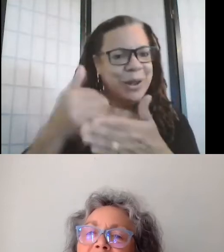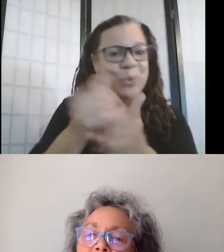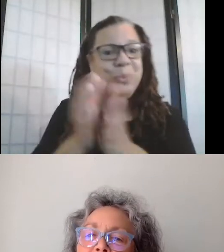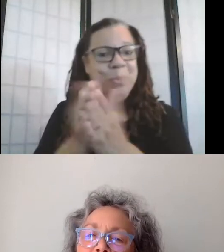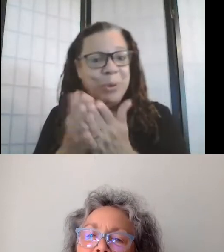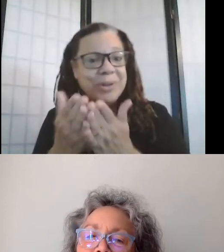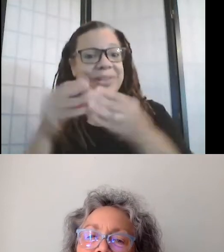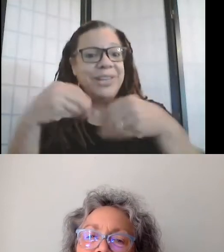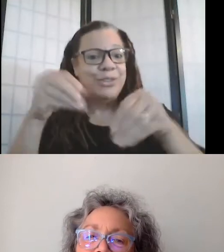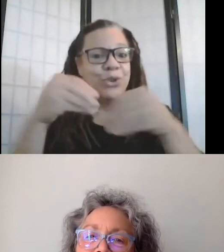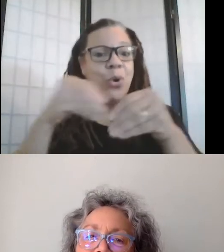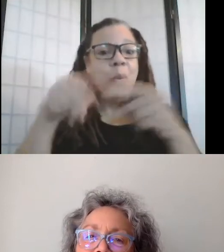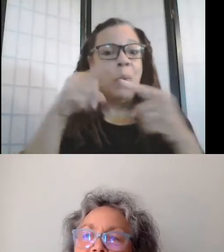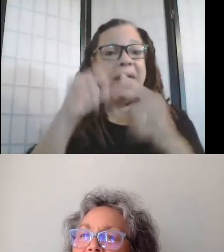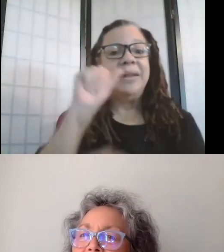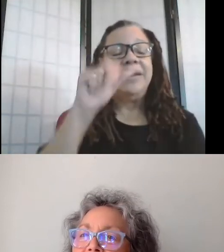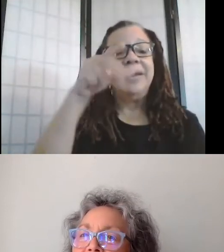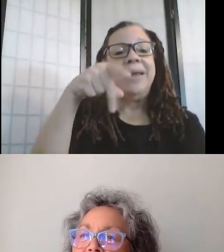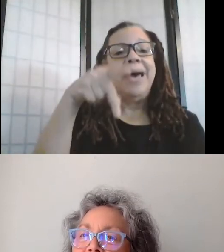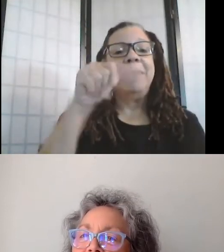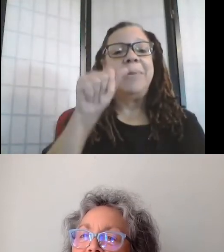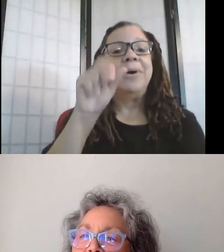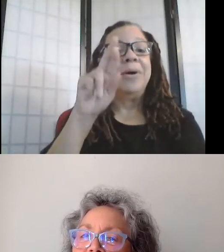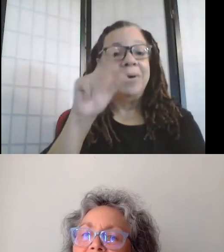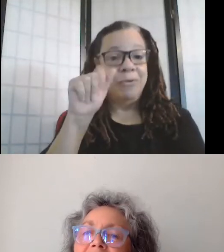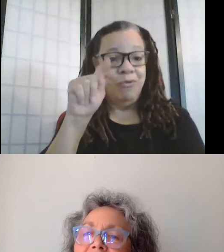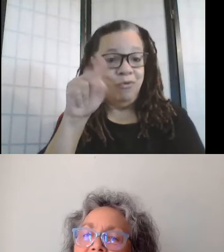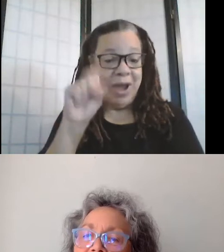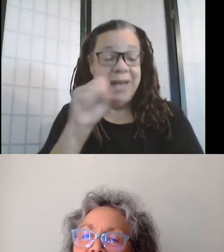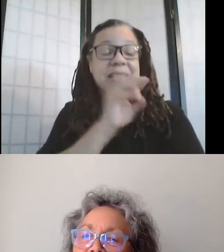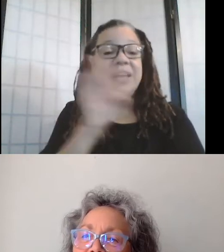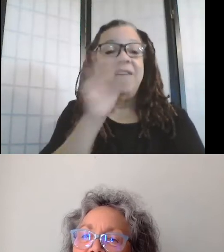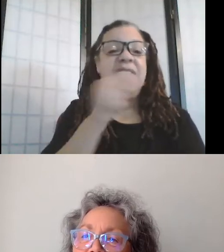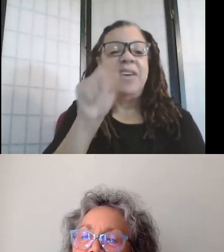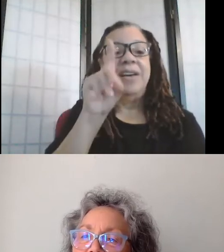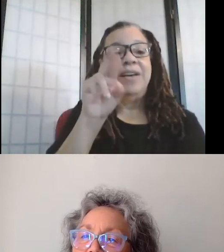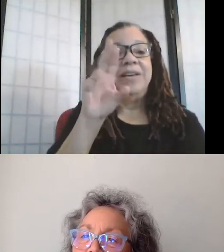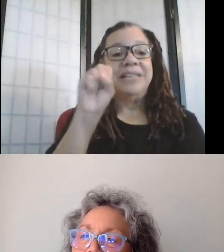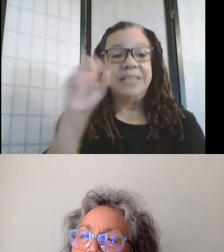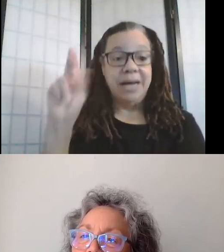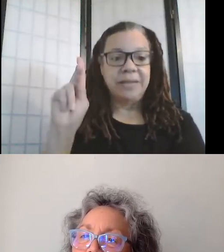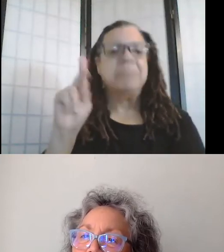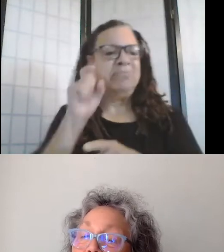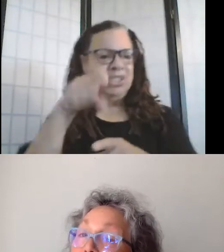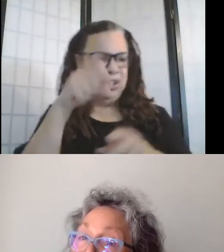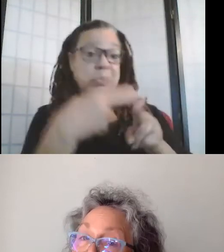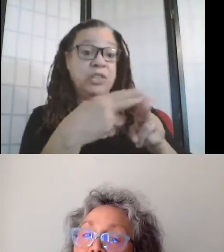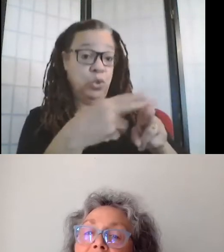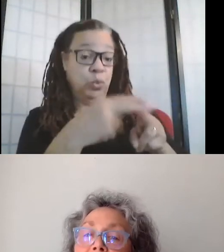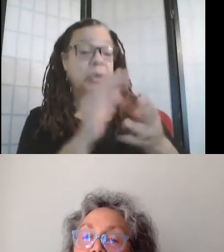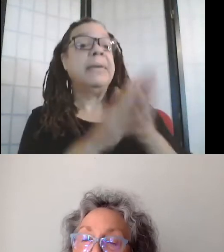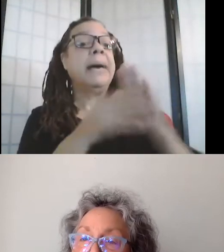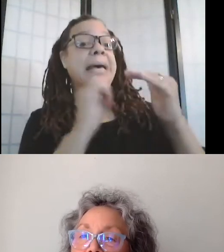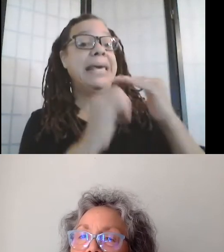shelves? Uh, well, it should be relatively soon. It's going to start off as an ebook, and then it will